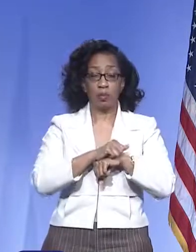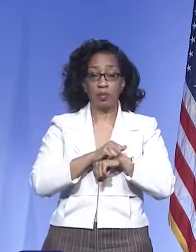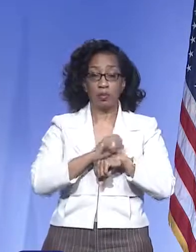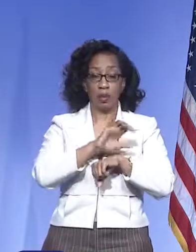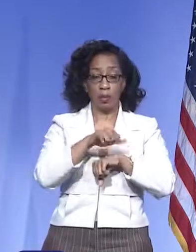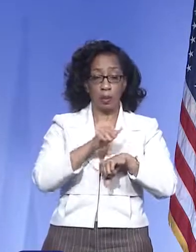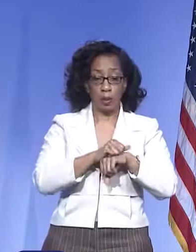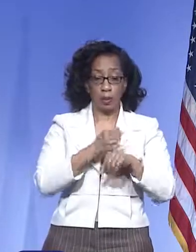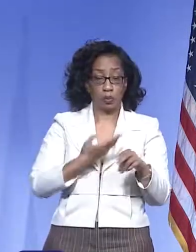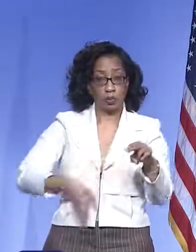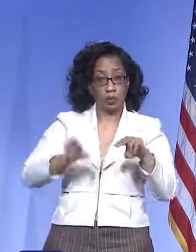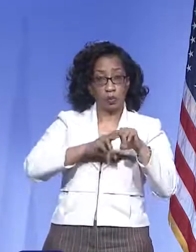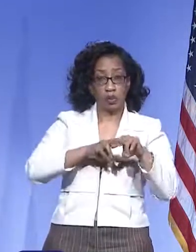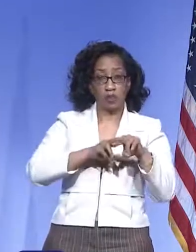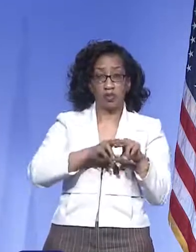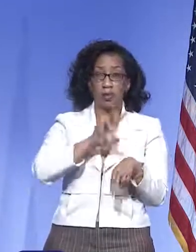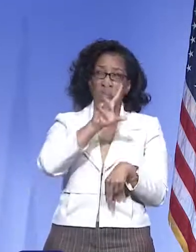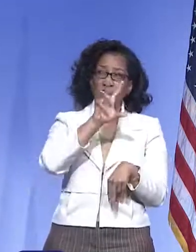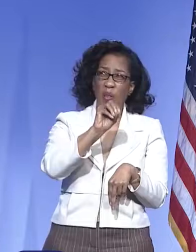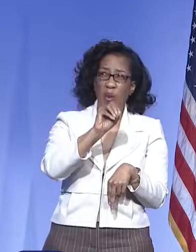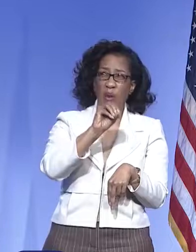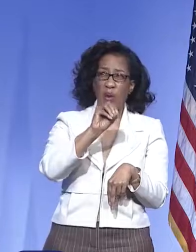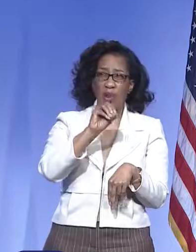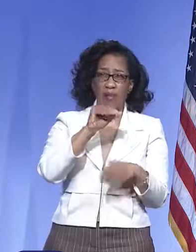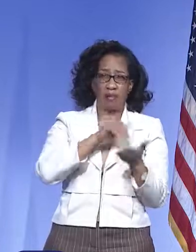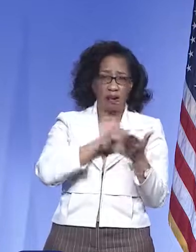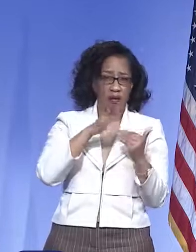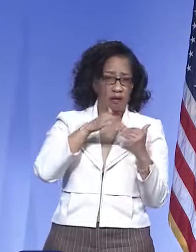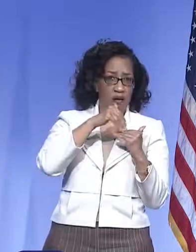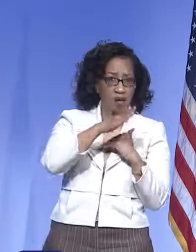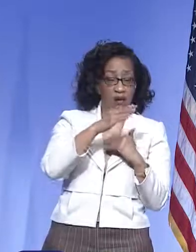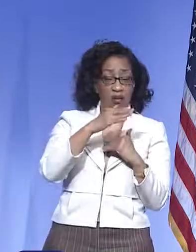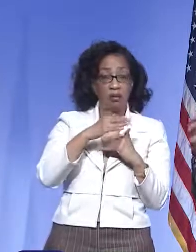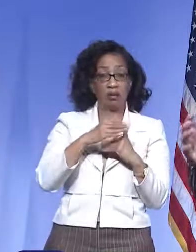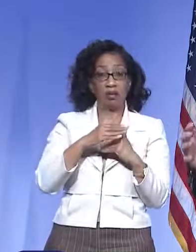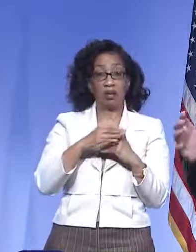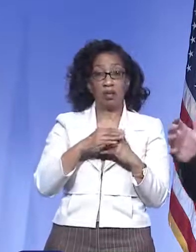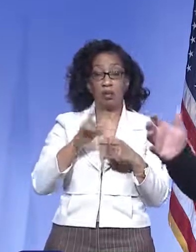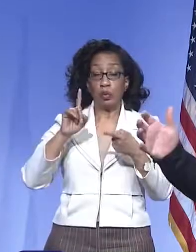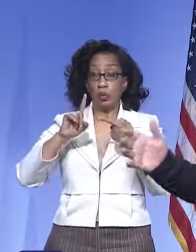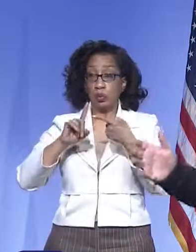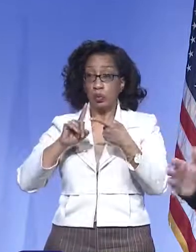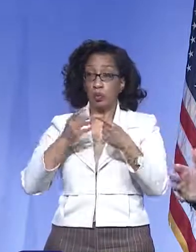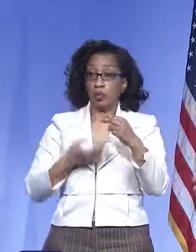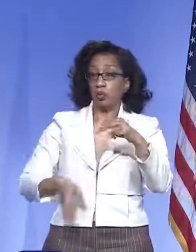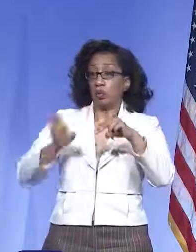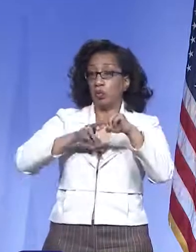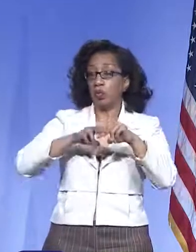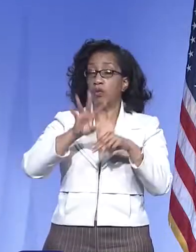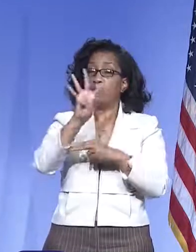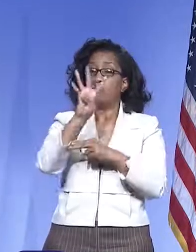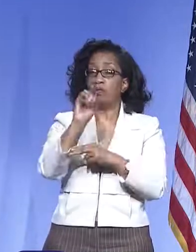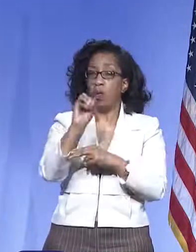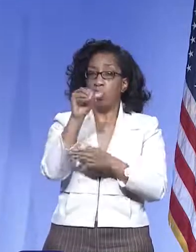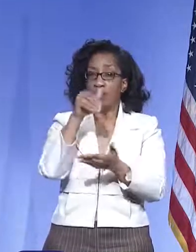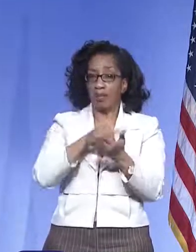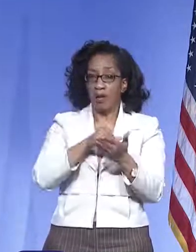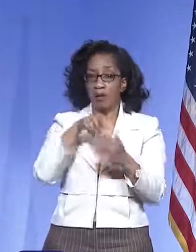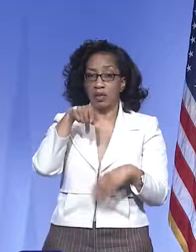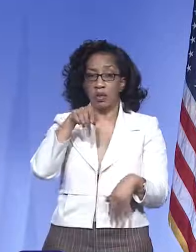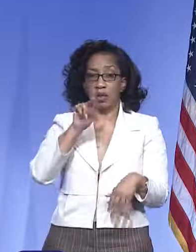like 30,000+ at our public vaccine sites to 40,000+ at our public vaccine